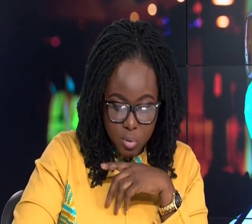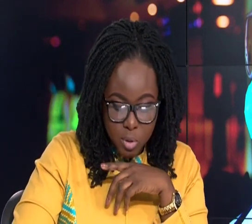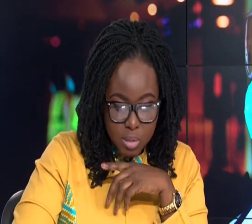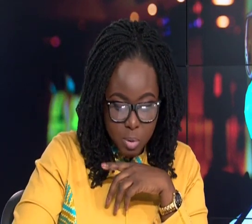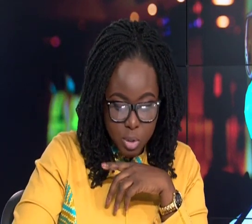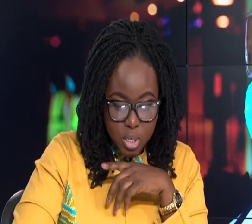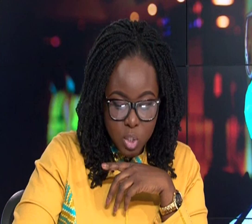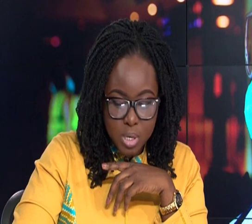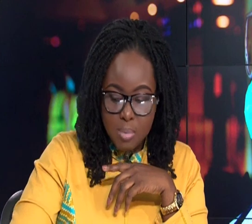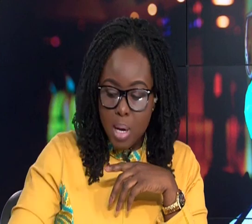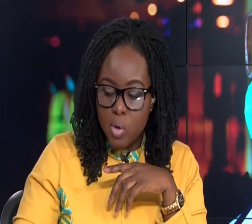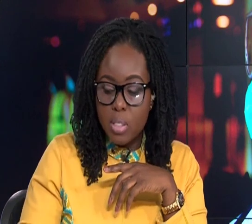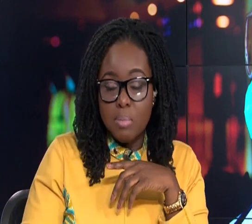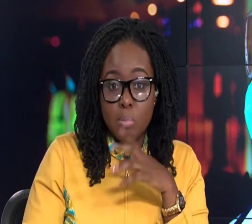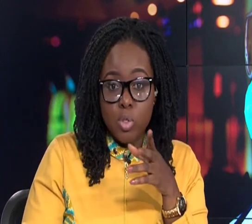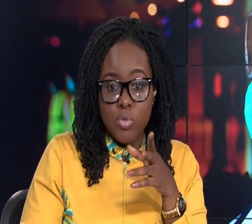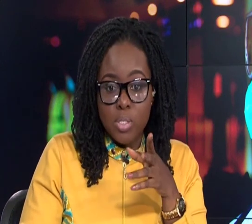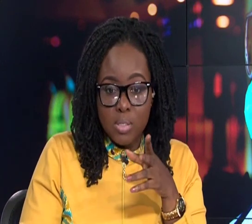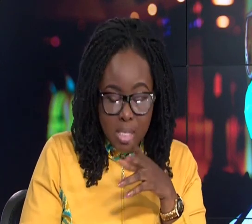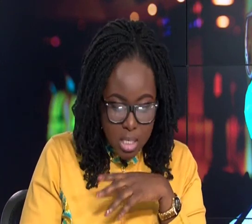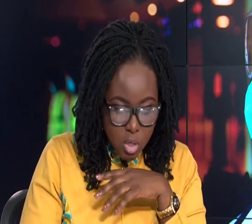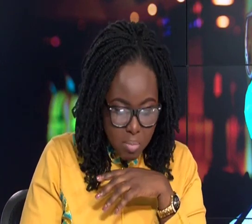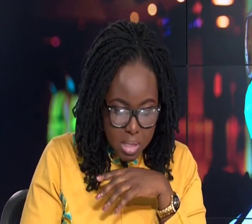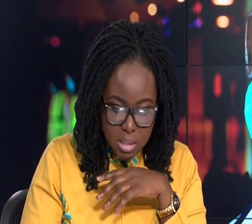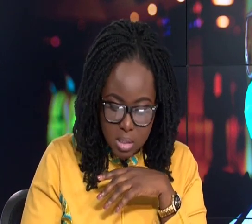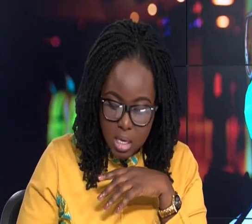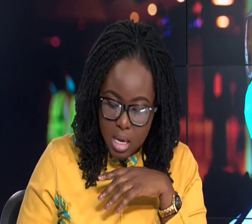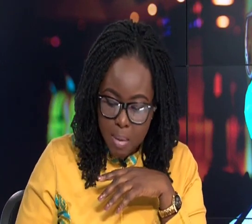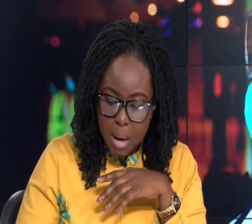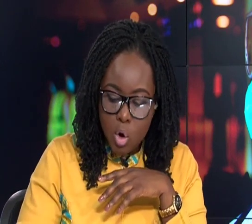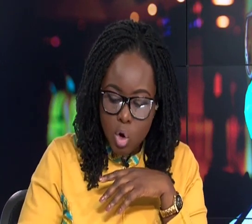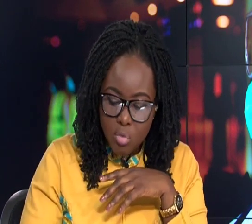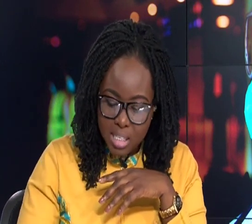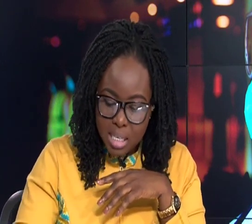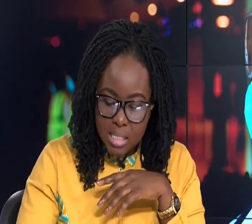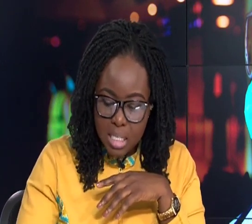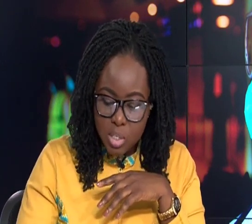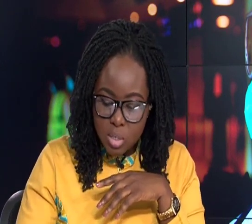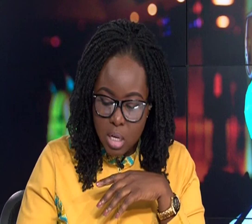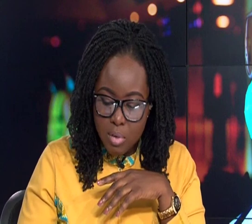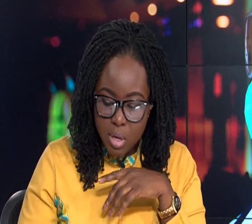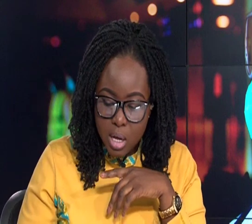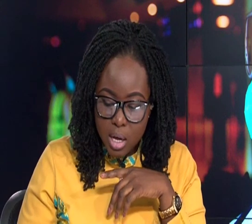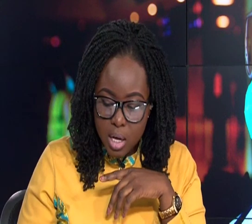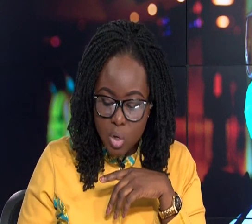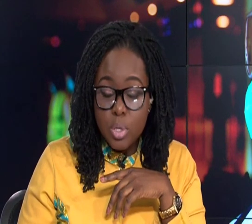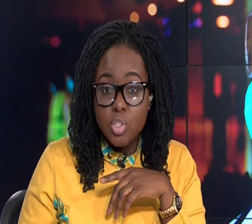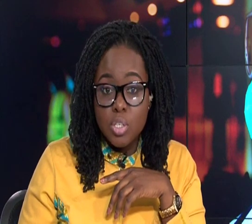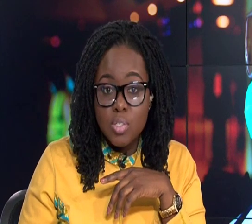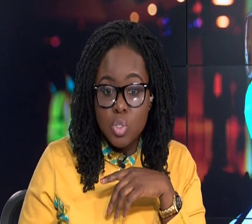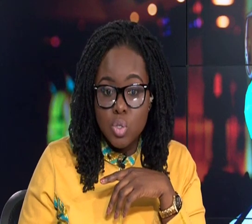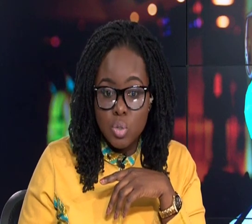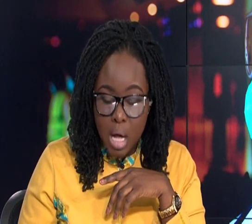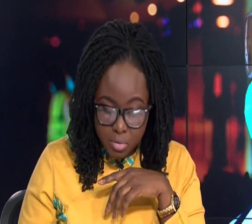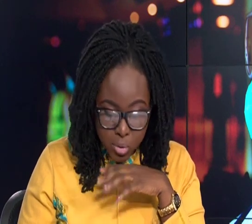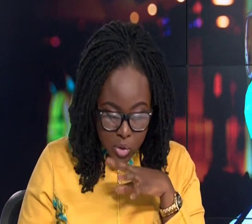Right, we've lost him, but we're trying to raise him back on the line. But most of you are still sending in your messages about COVID-19. You still have